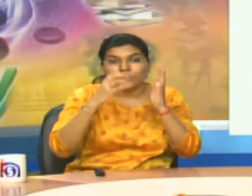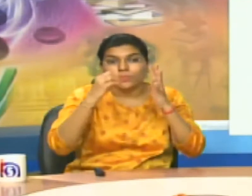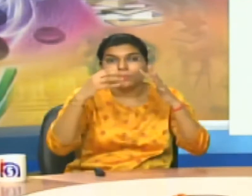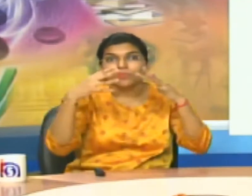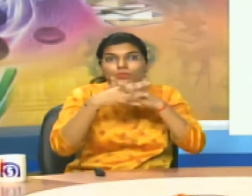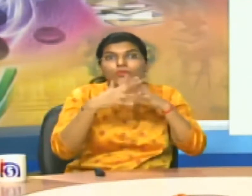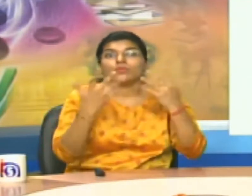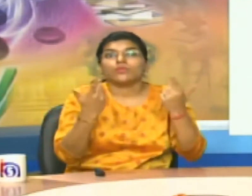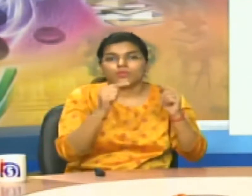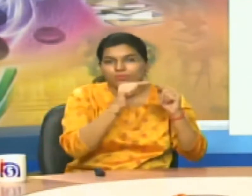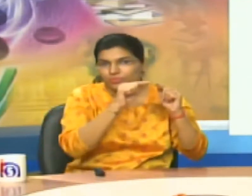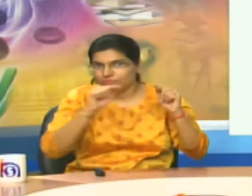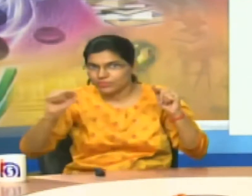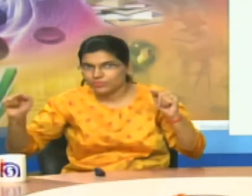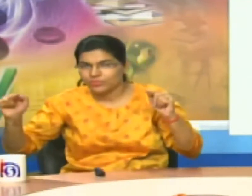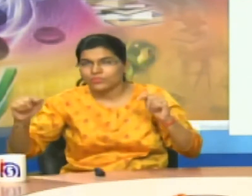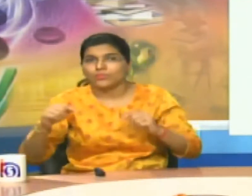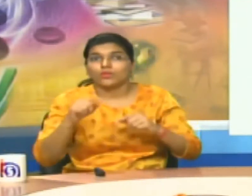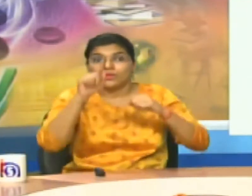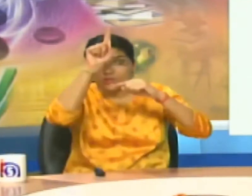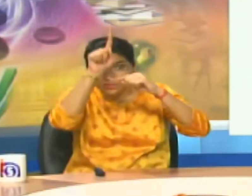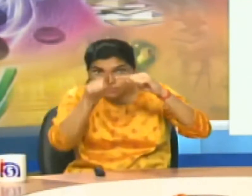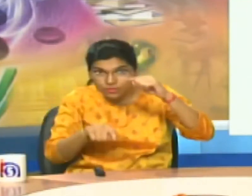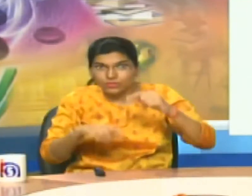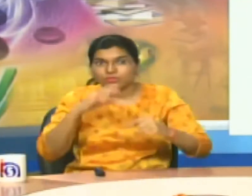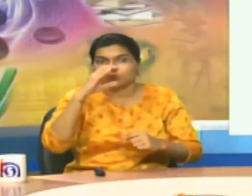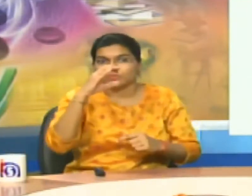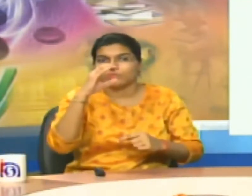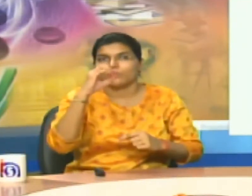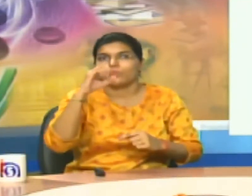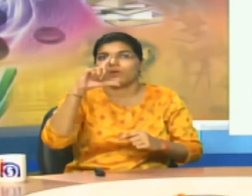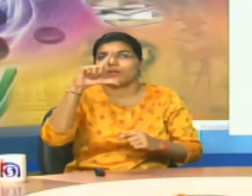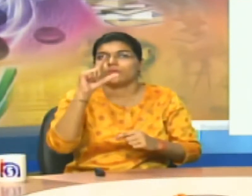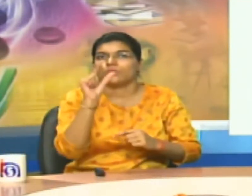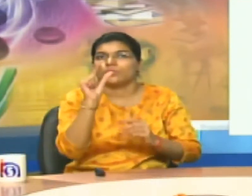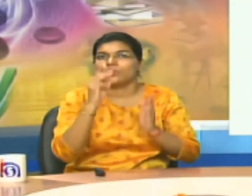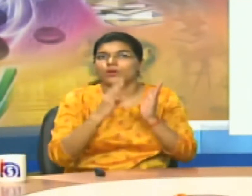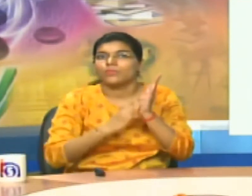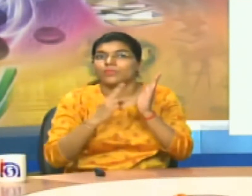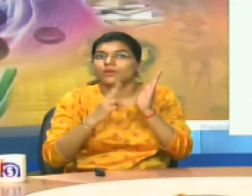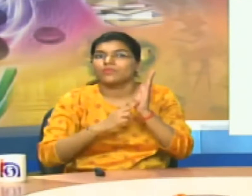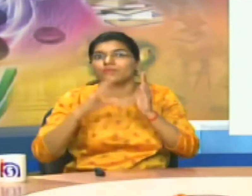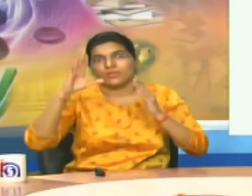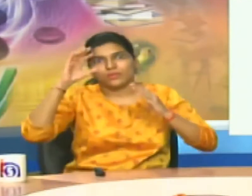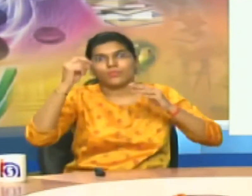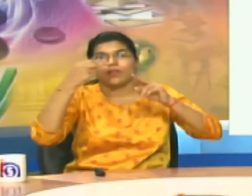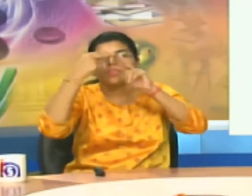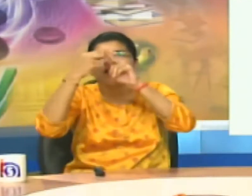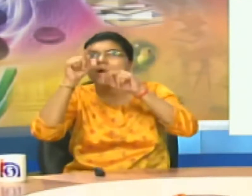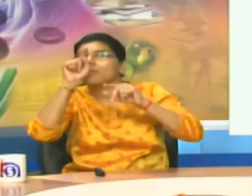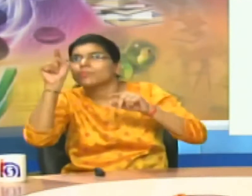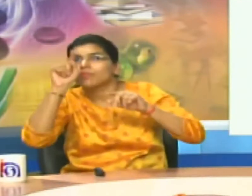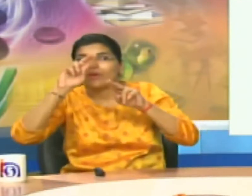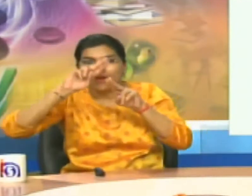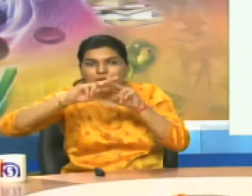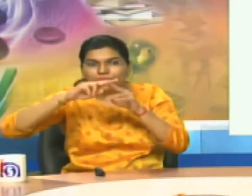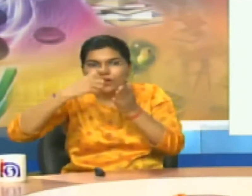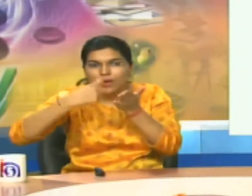or in row wise or also column wise it can go. So you